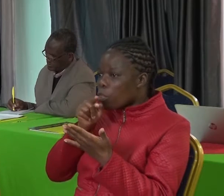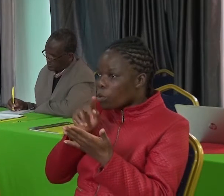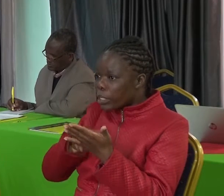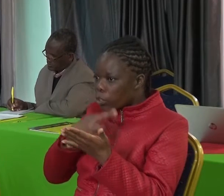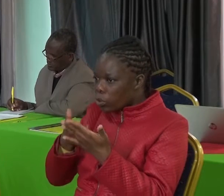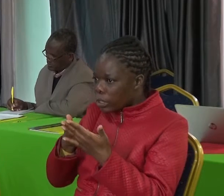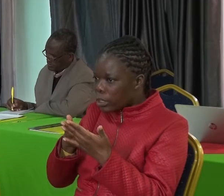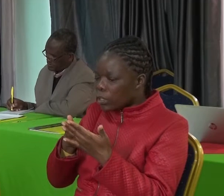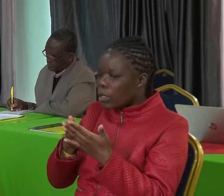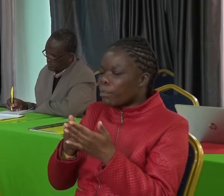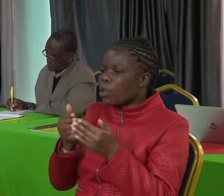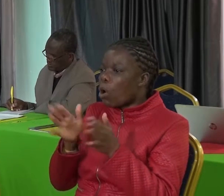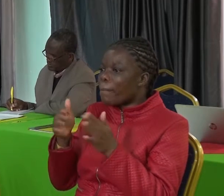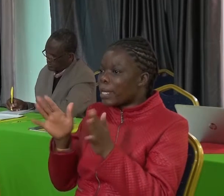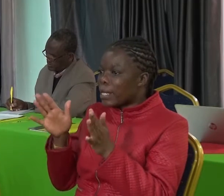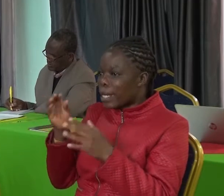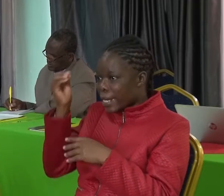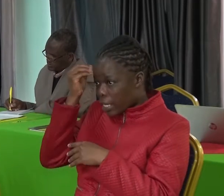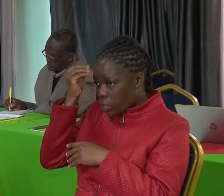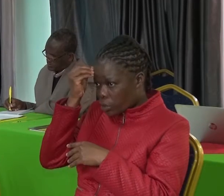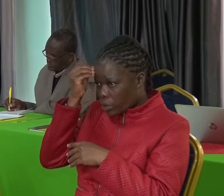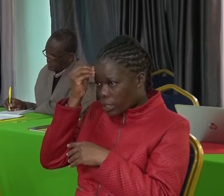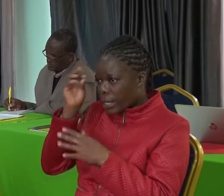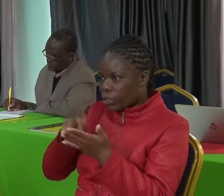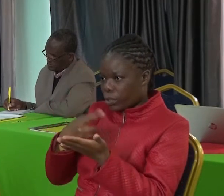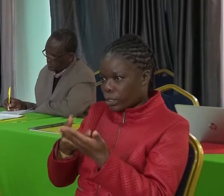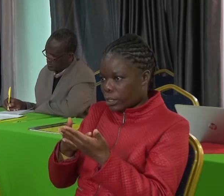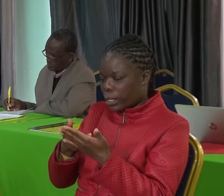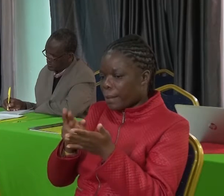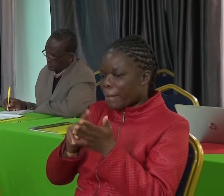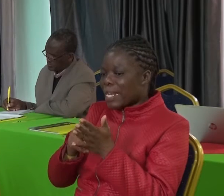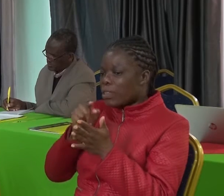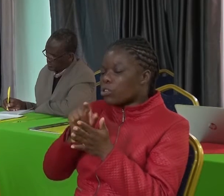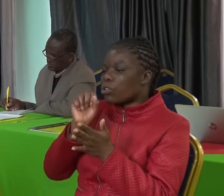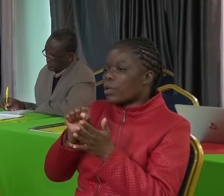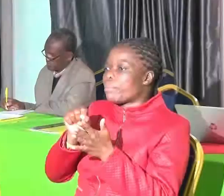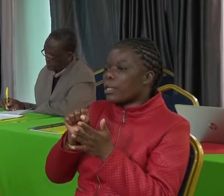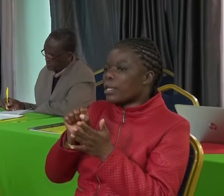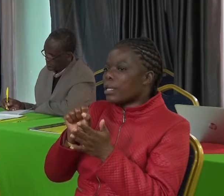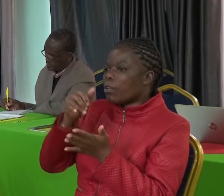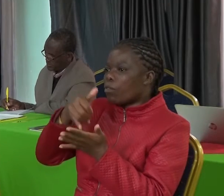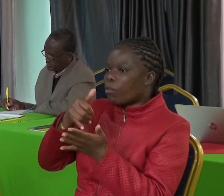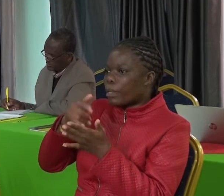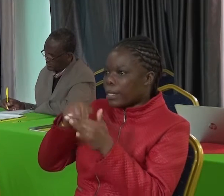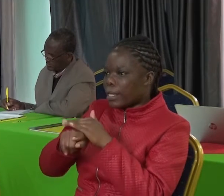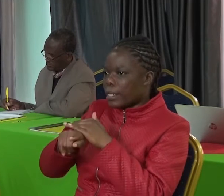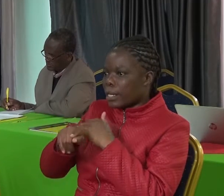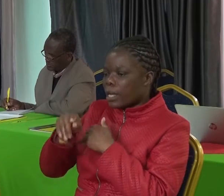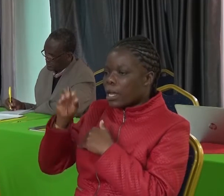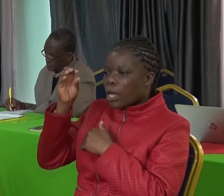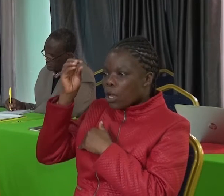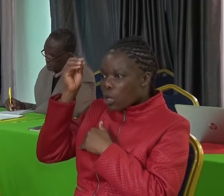open education resources, and in that way they will be taking part in knowledge